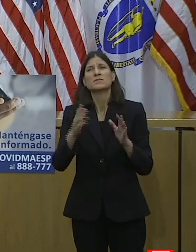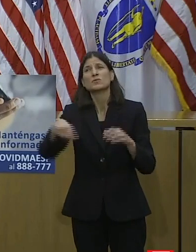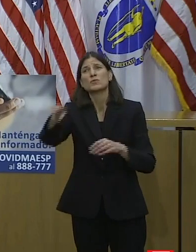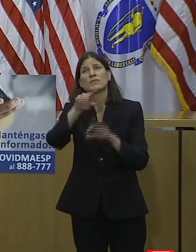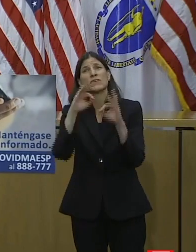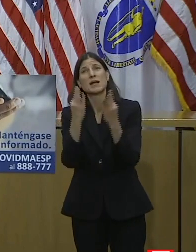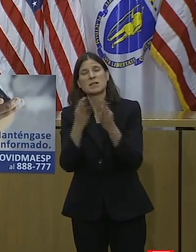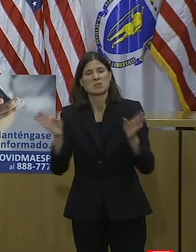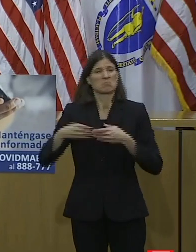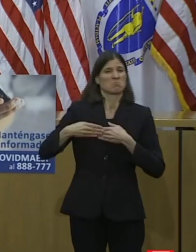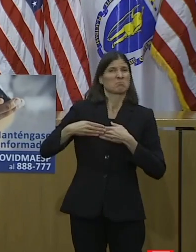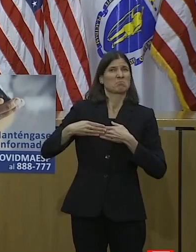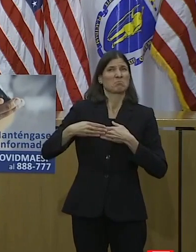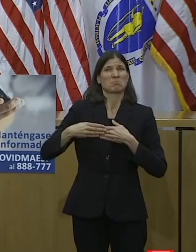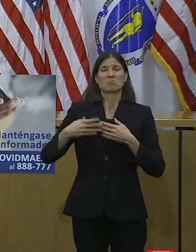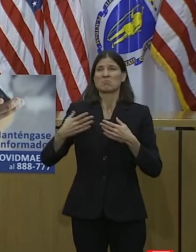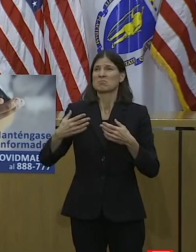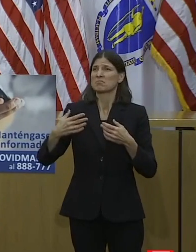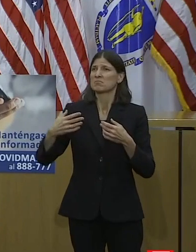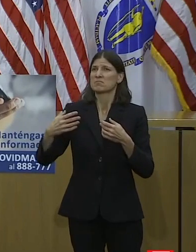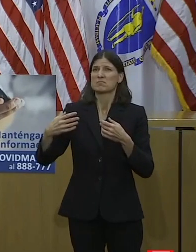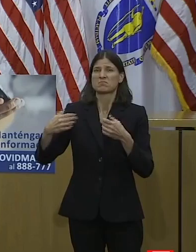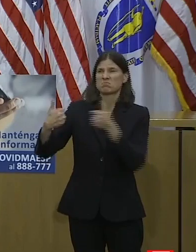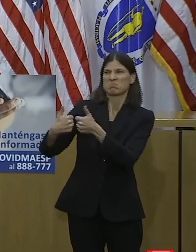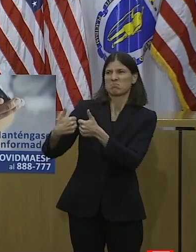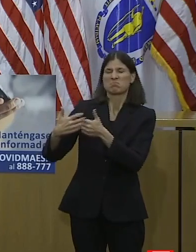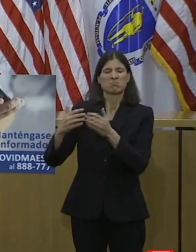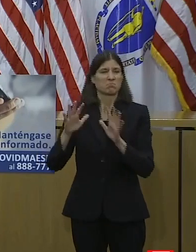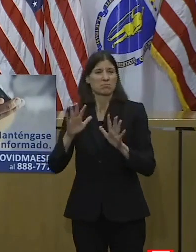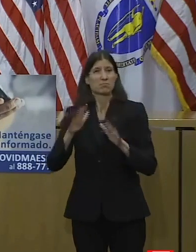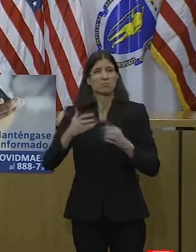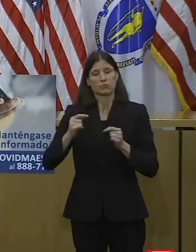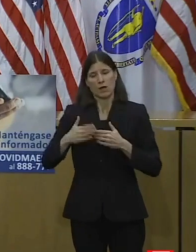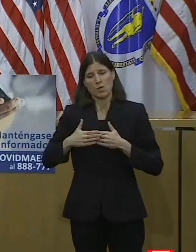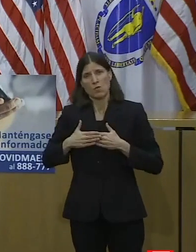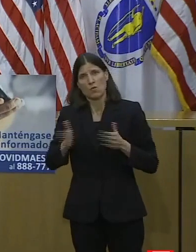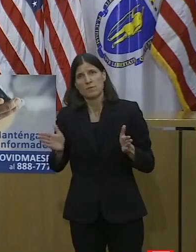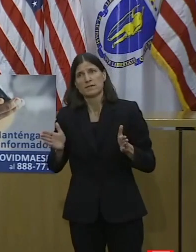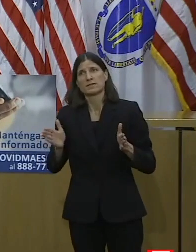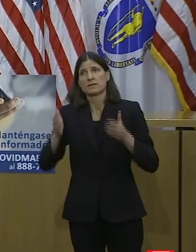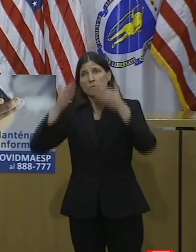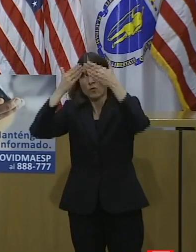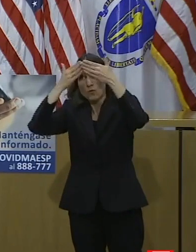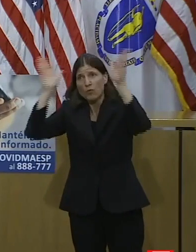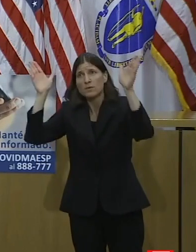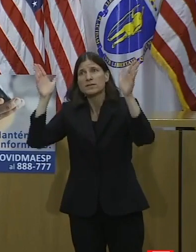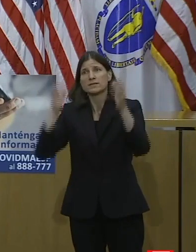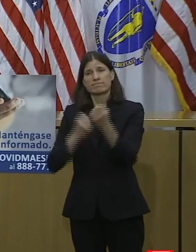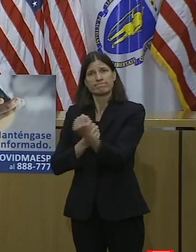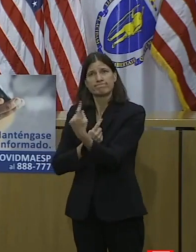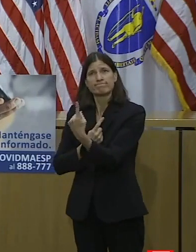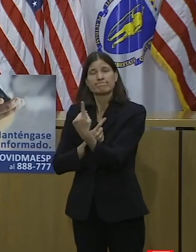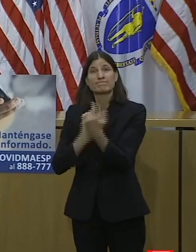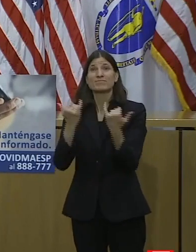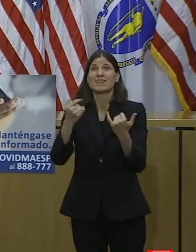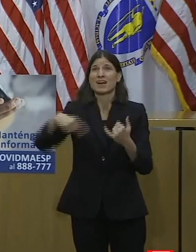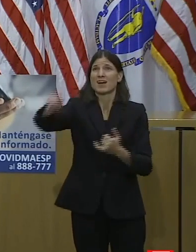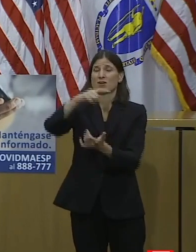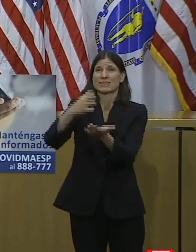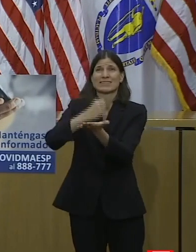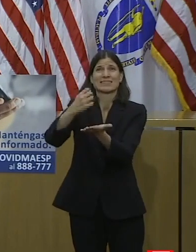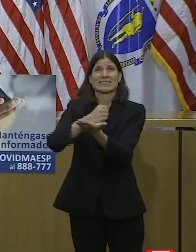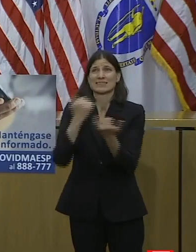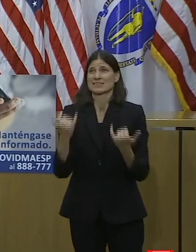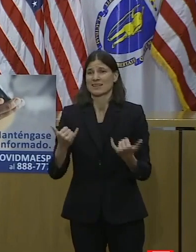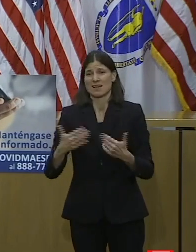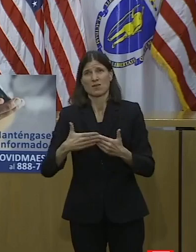You know, my own situation is, you know, my wife gives me a hard time all the time about the fact that, you know,